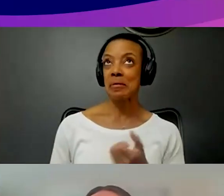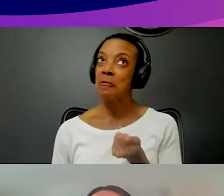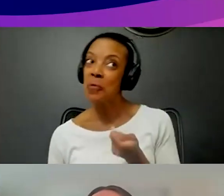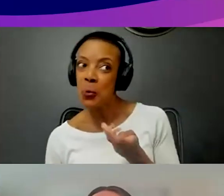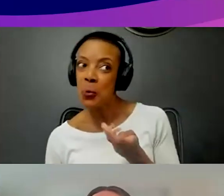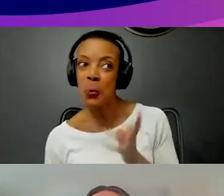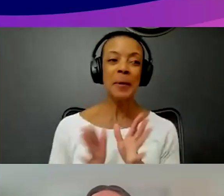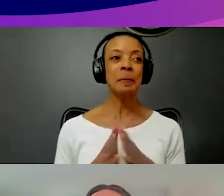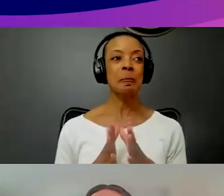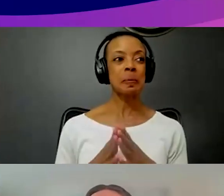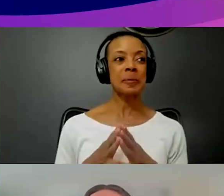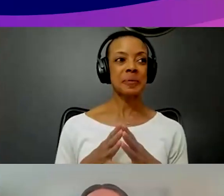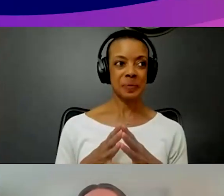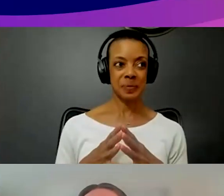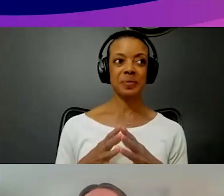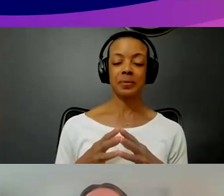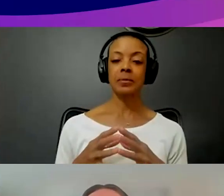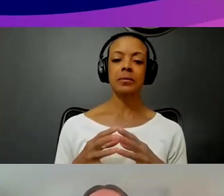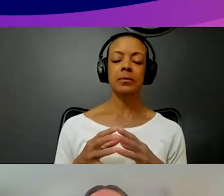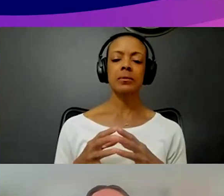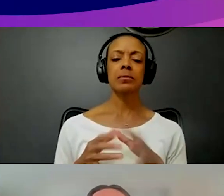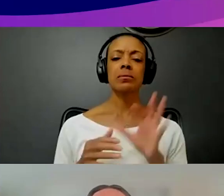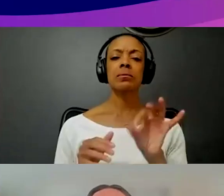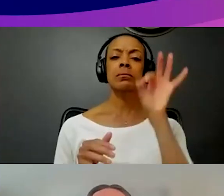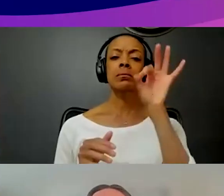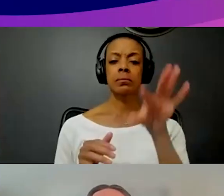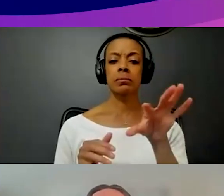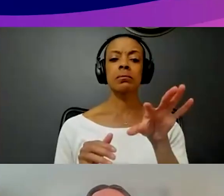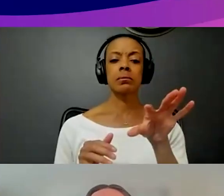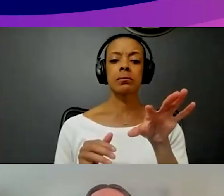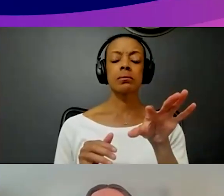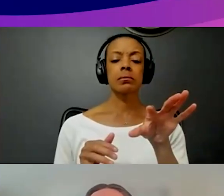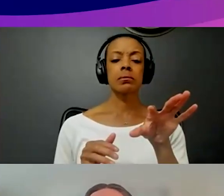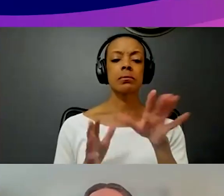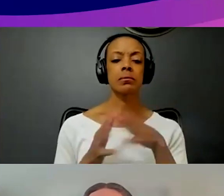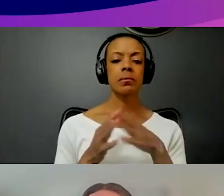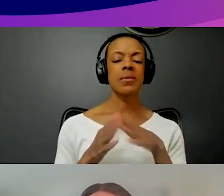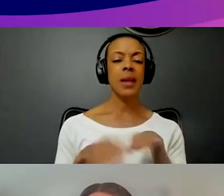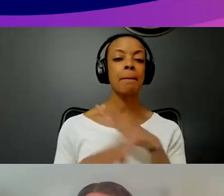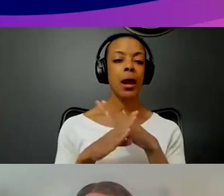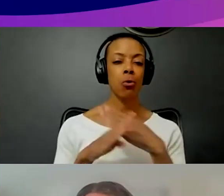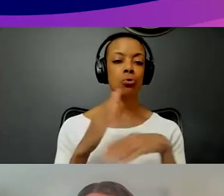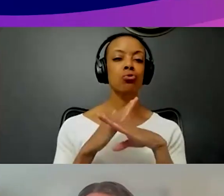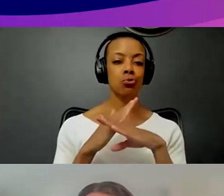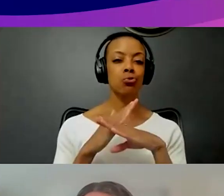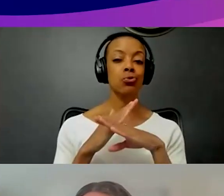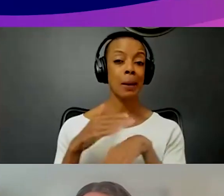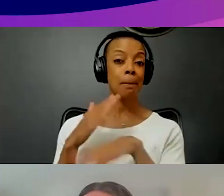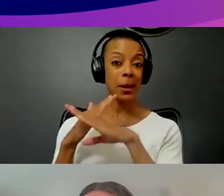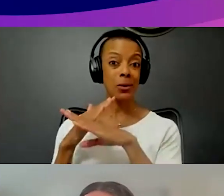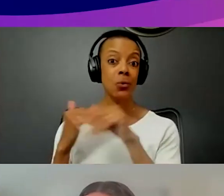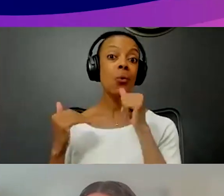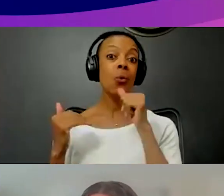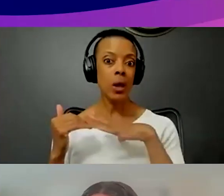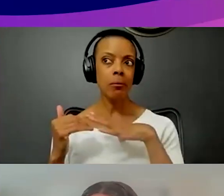long. So yeah, I just wanted to touch again on the barriers that we discussed earlier. So there's, barriers for women of